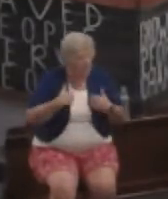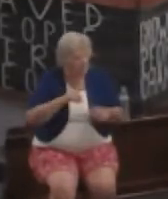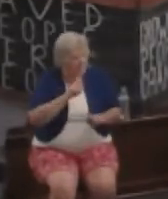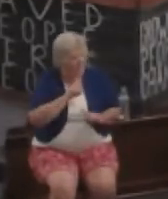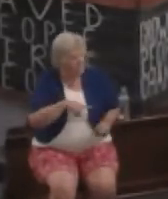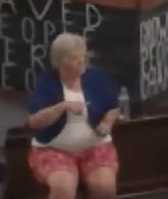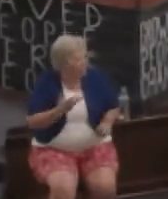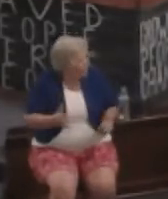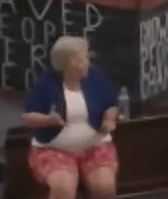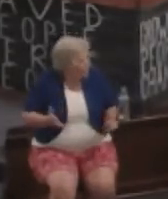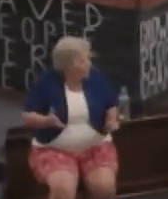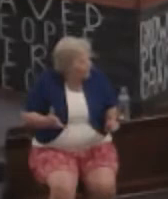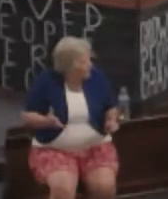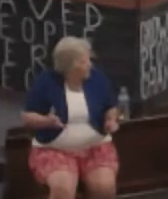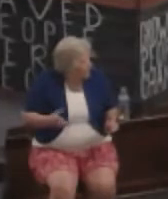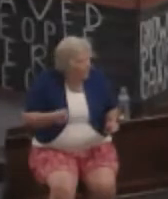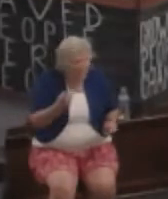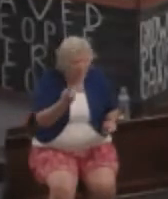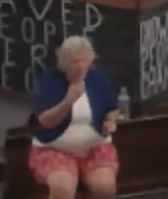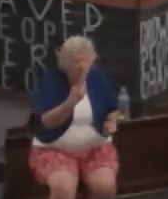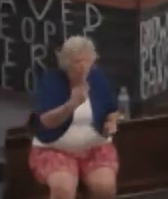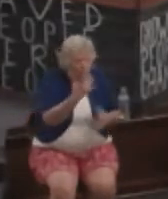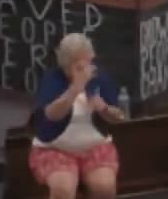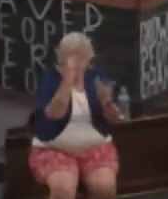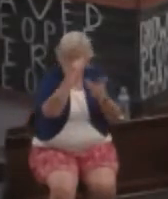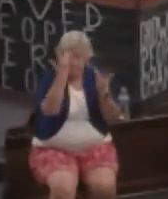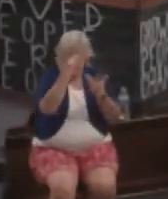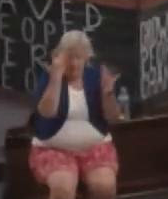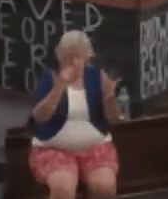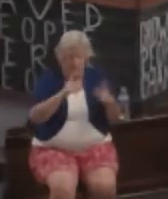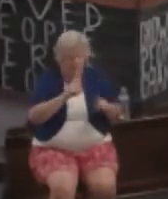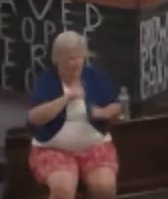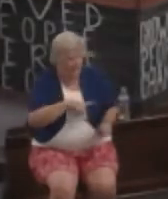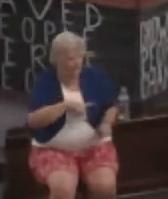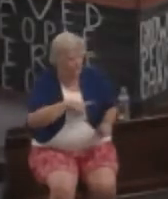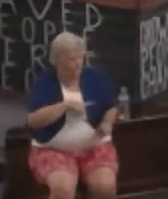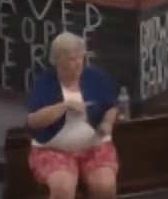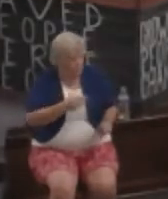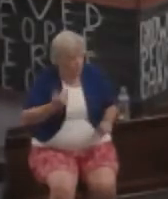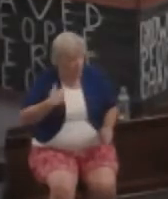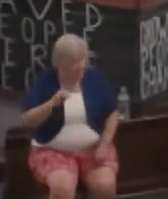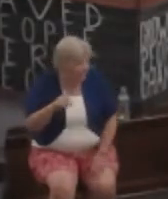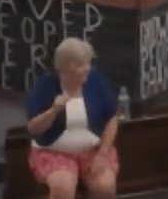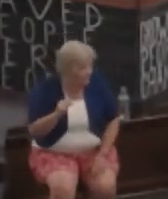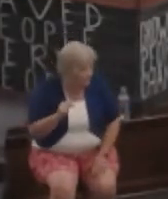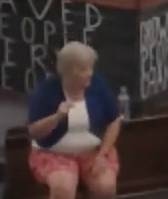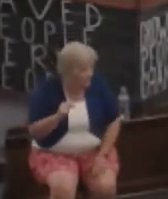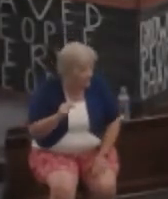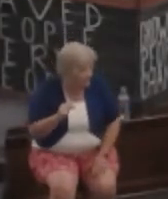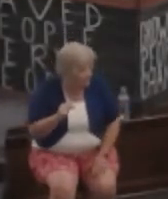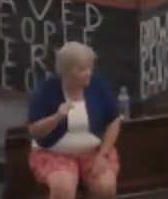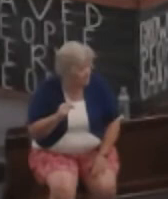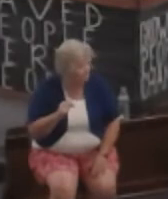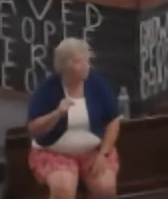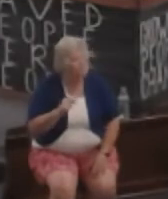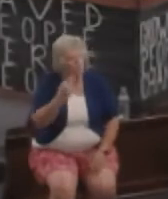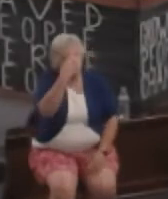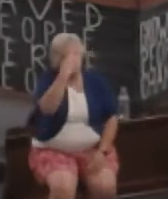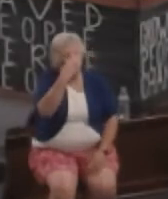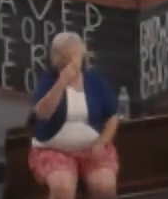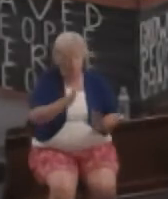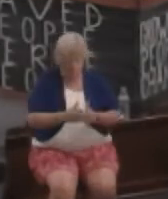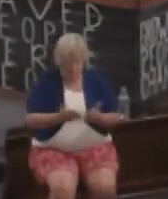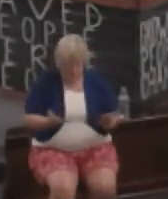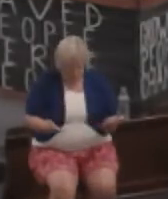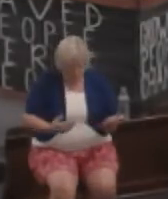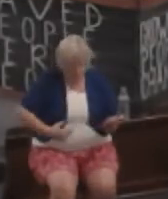You and I just keep forgetting. So turn with me to the book of Romans. Let's